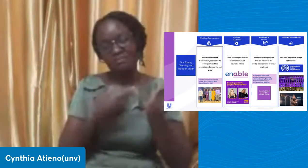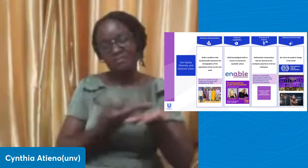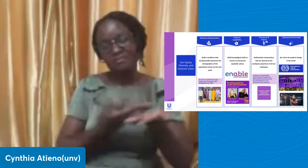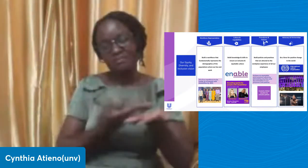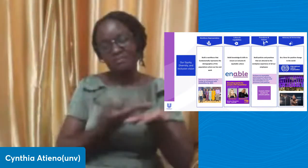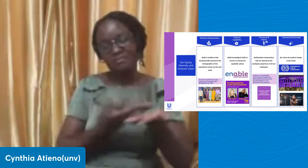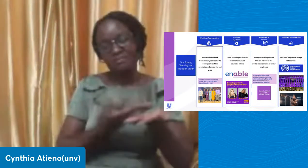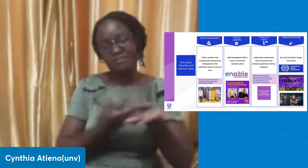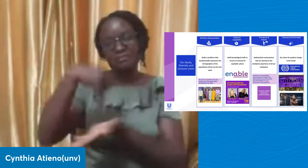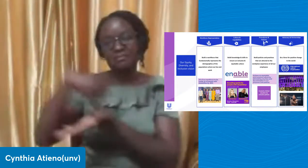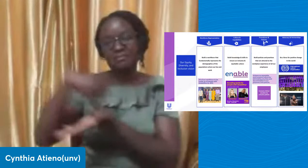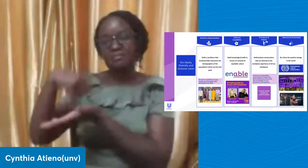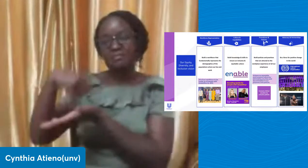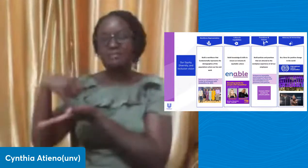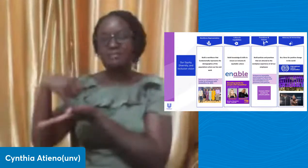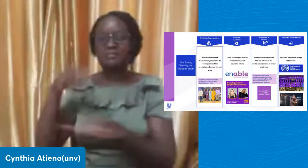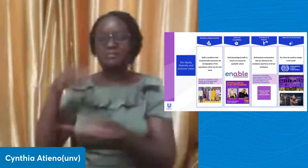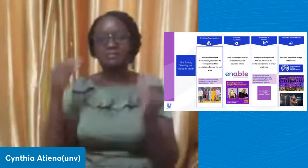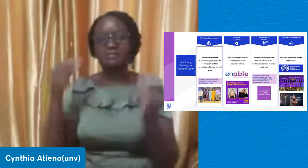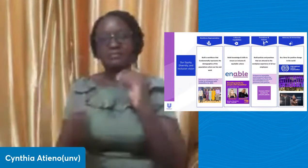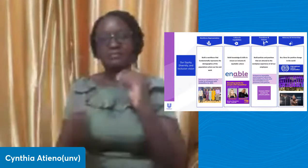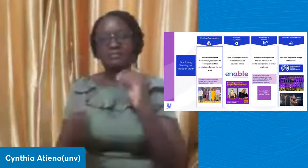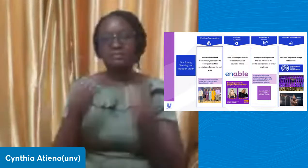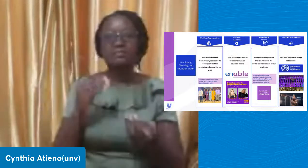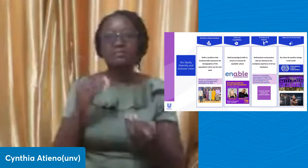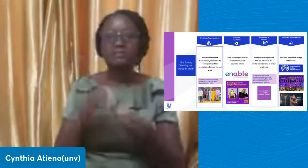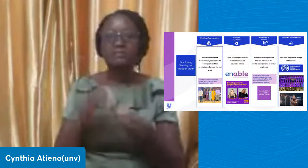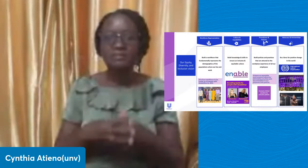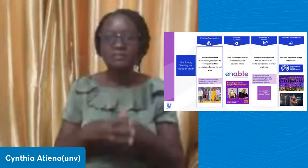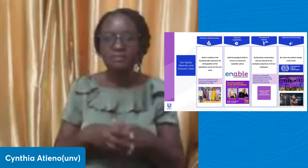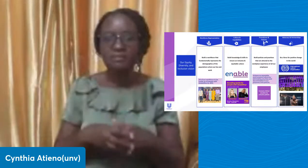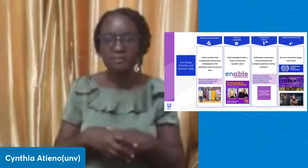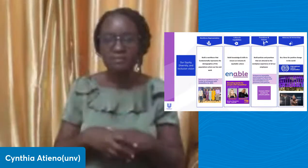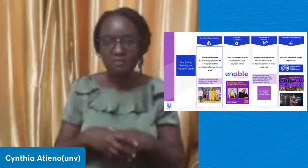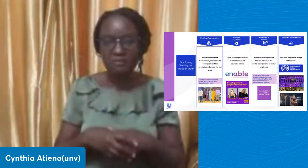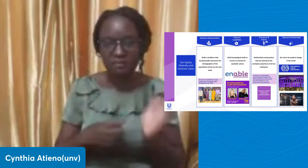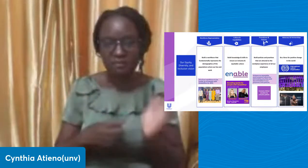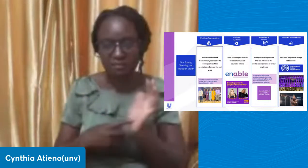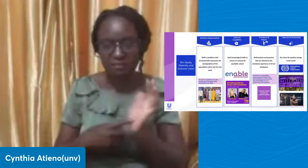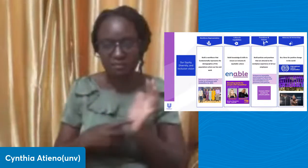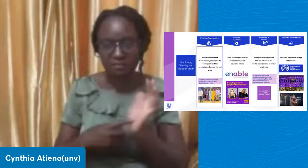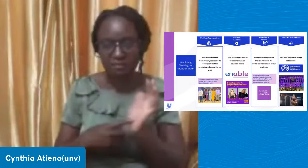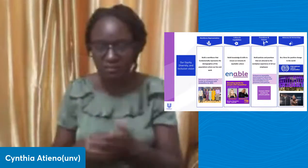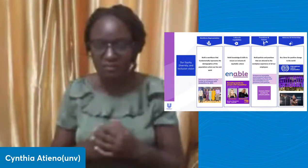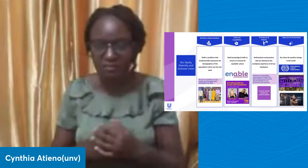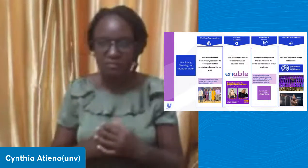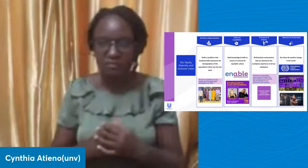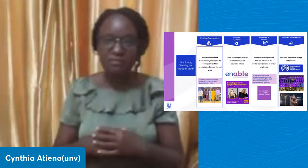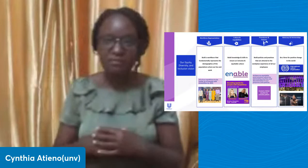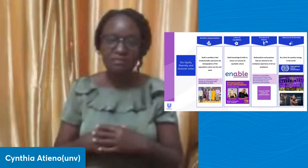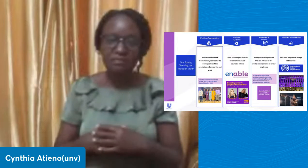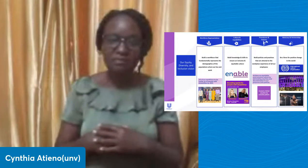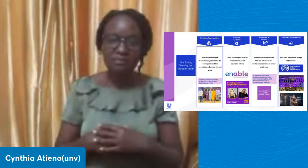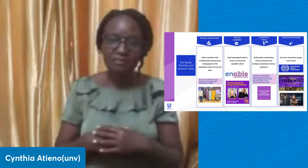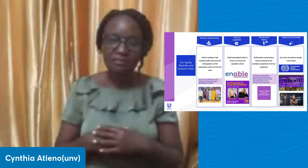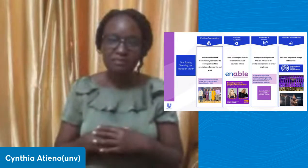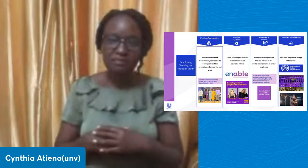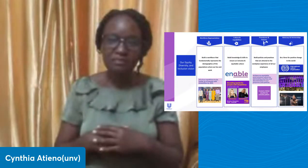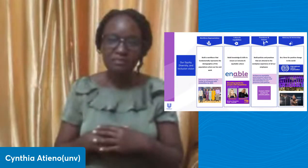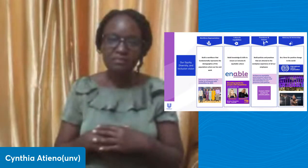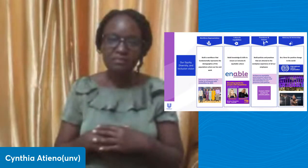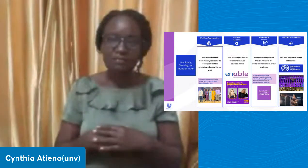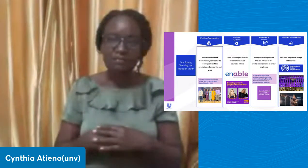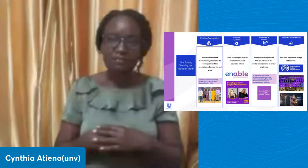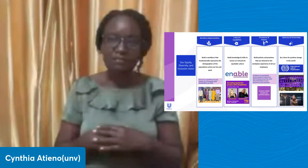identity groups, including people from different race and